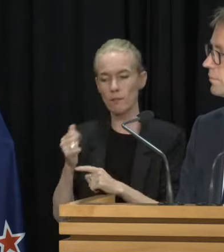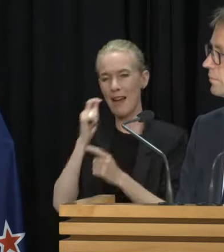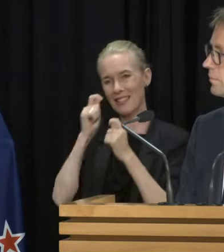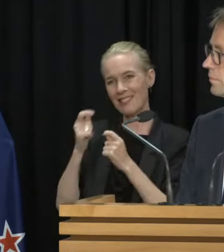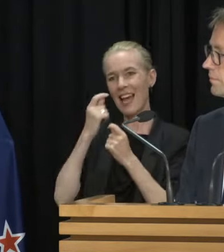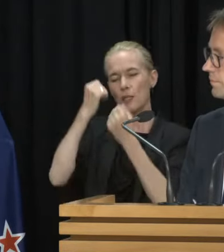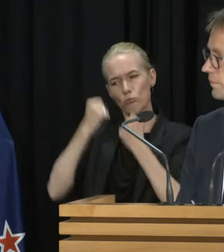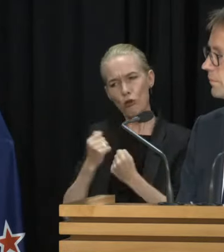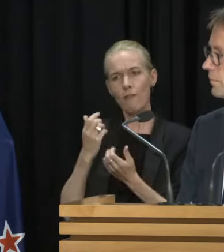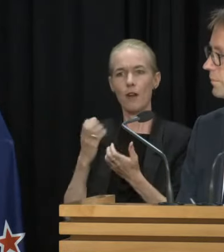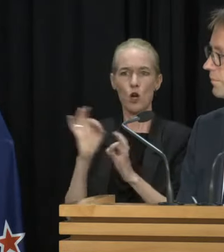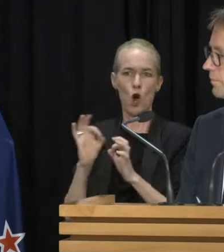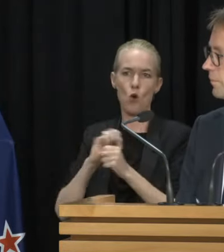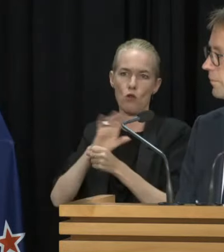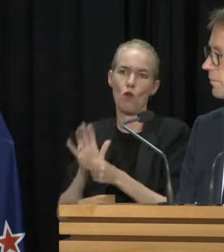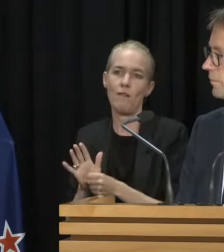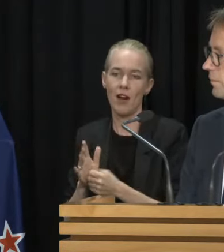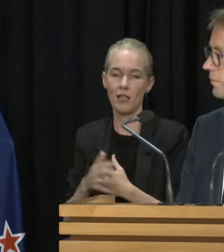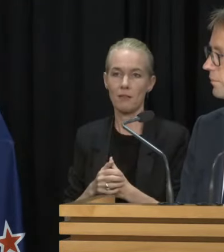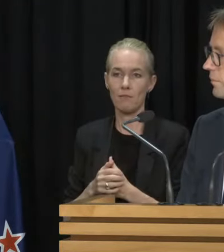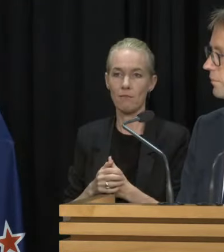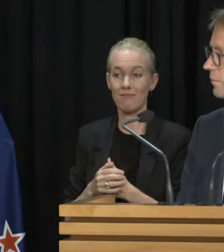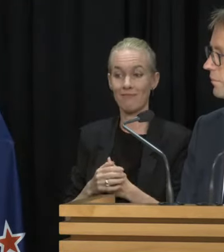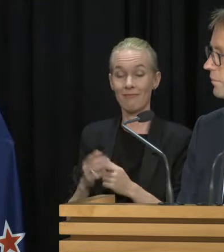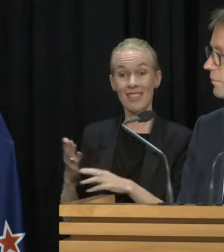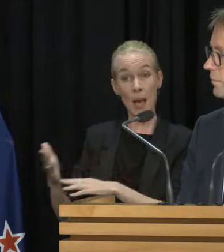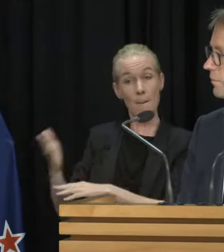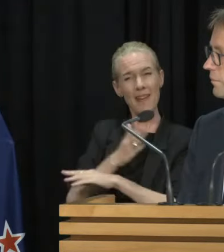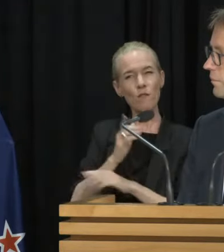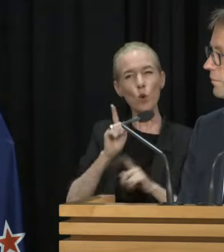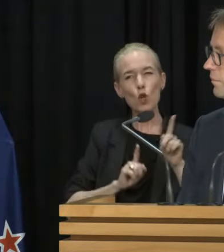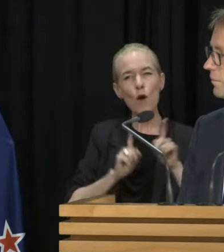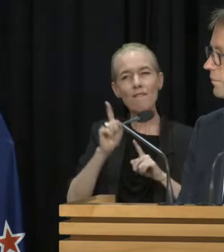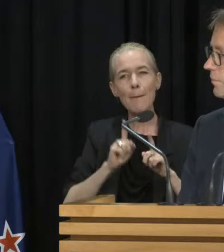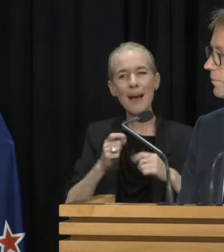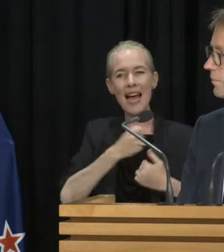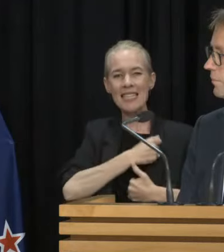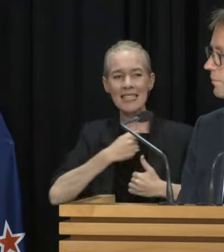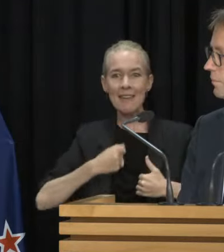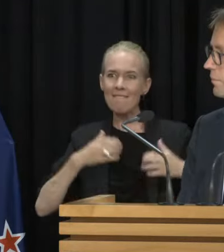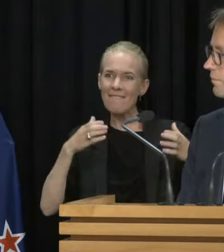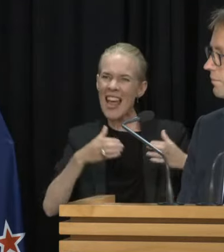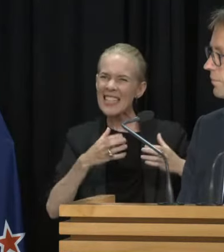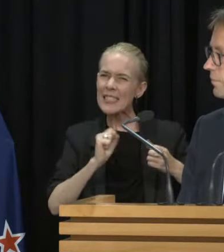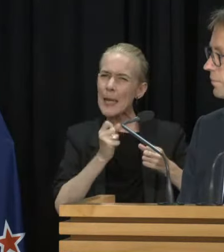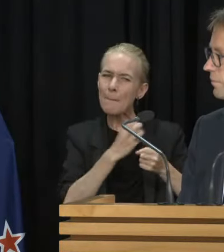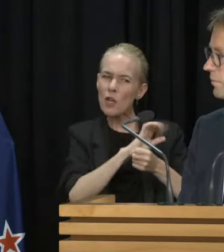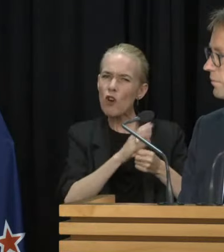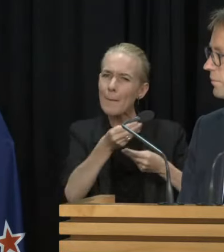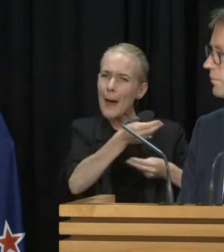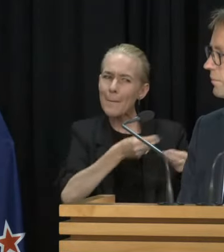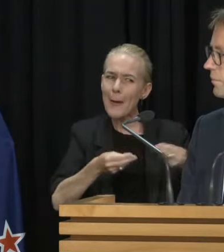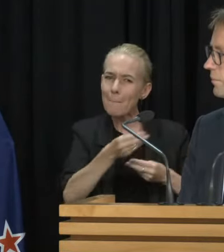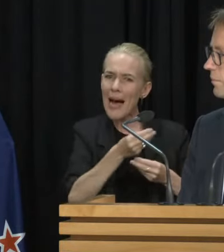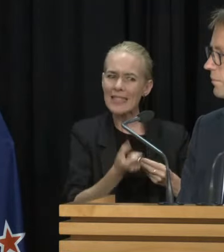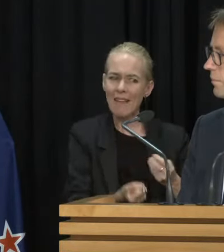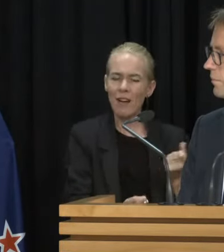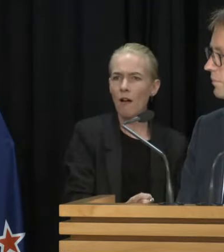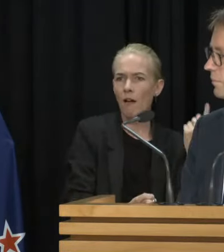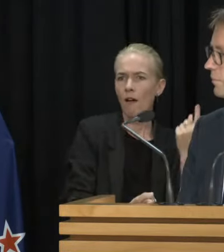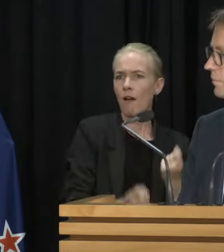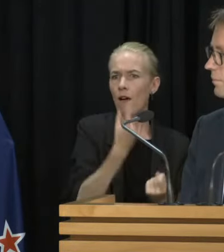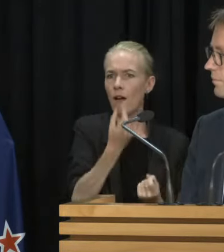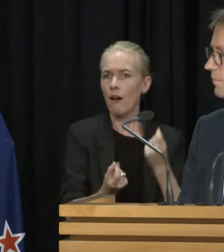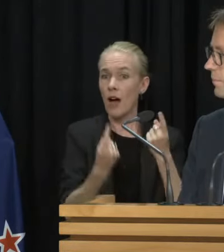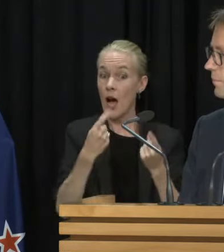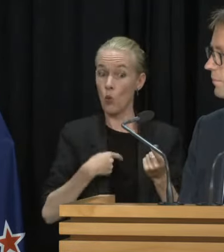with the Defence Force group that we dealt with in November, where we did see additional cases popping up. We were able to manage them within our contact